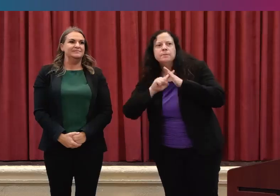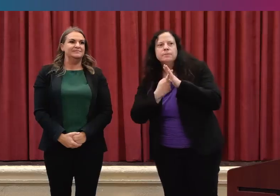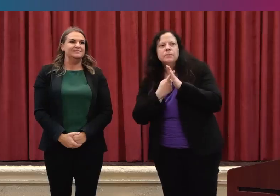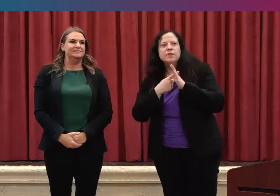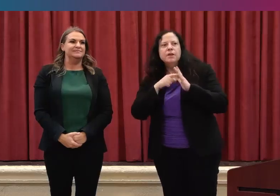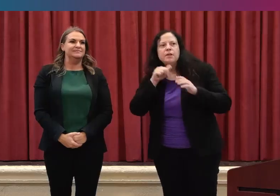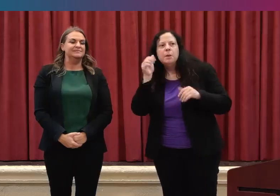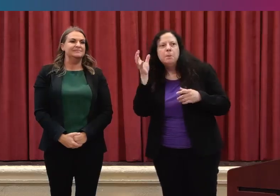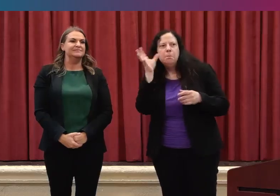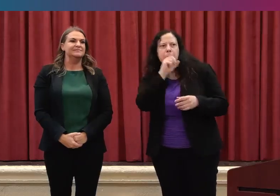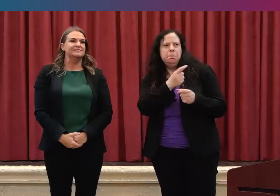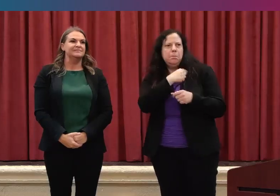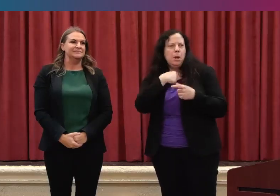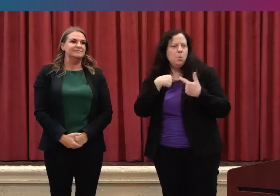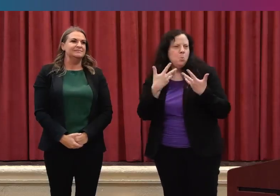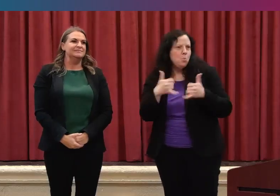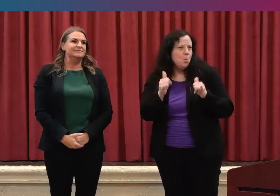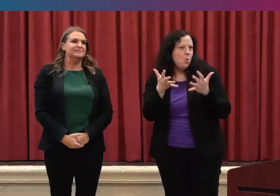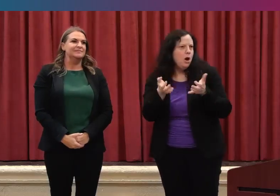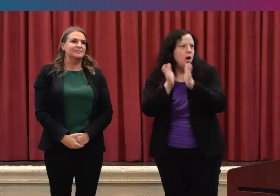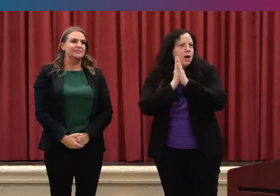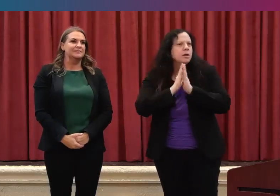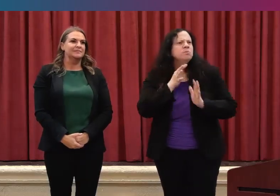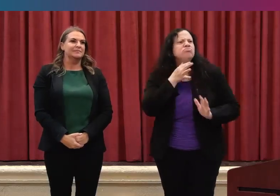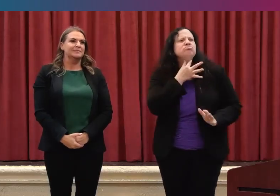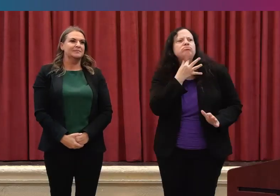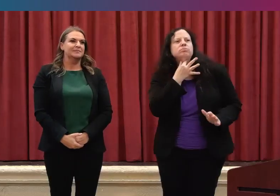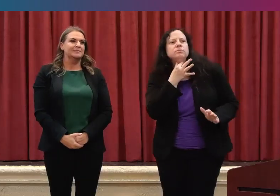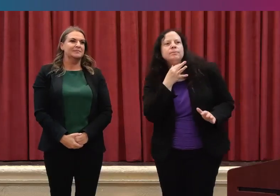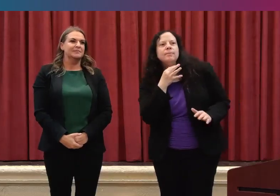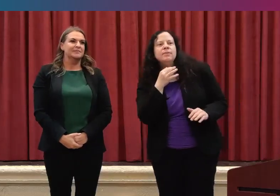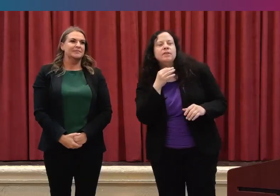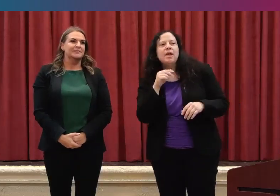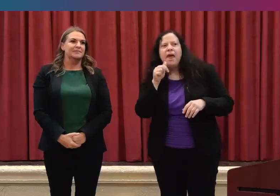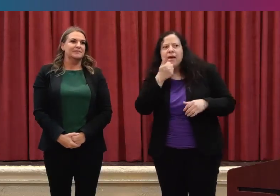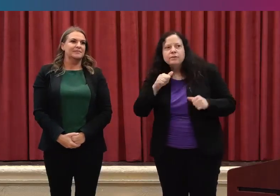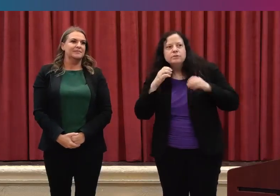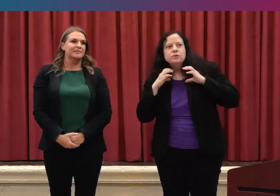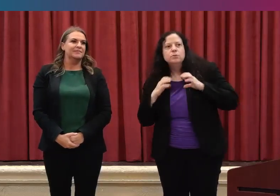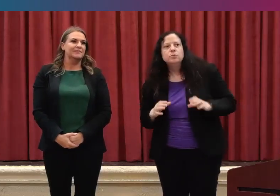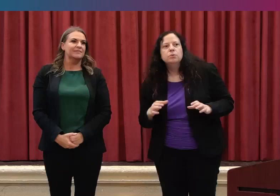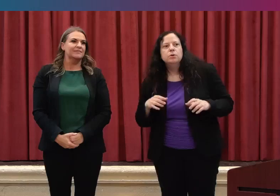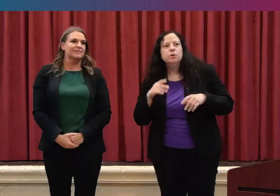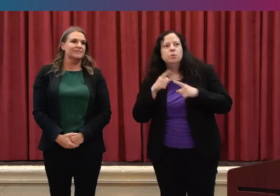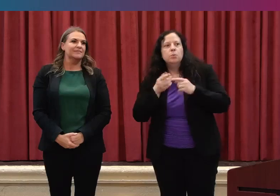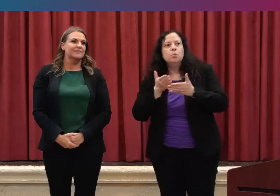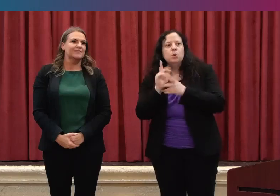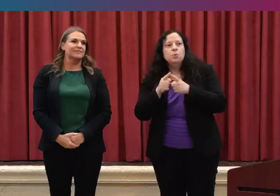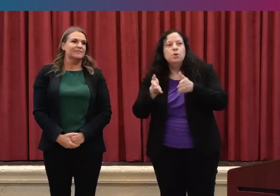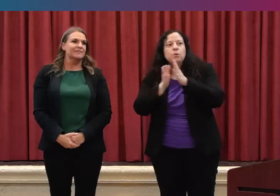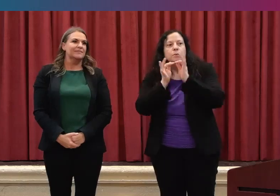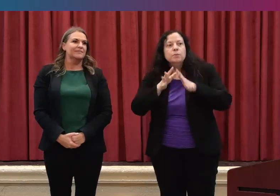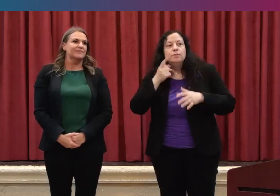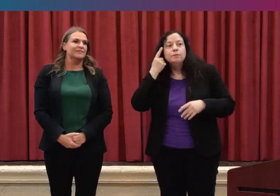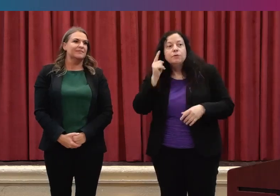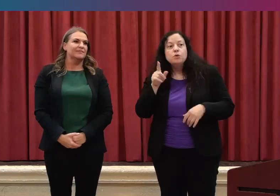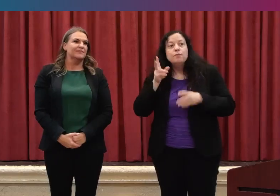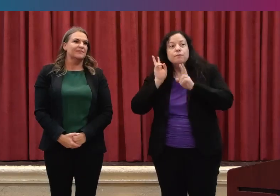If you can go back, I'm sorry I missed that little part at the beginning. I meant to ask you, if any consumers have the right to request an interpreter for like